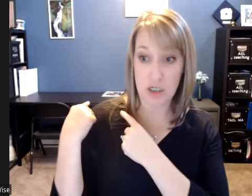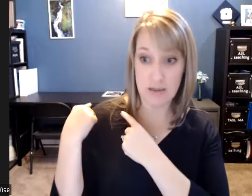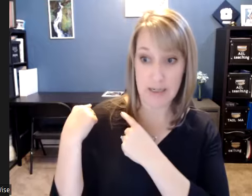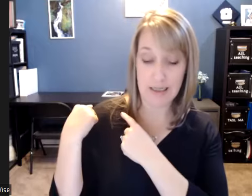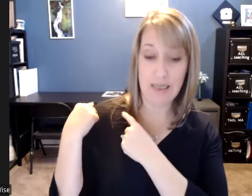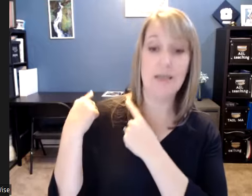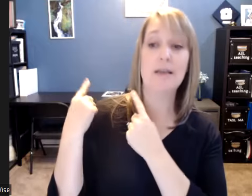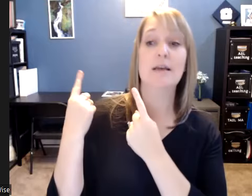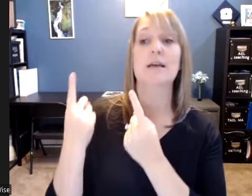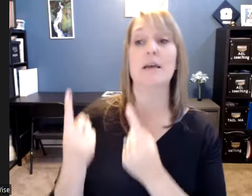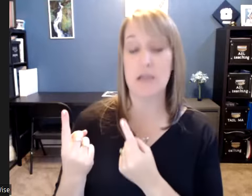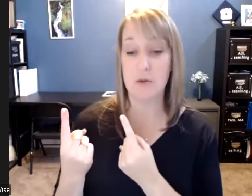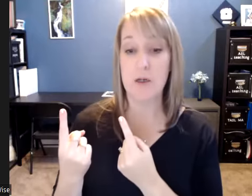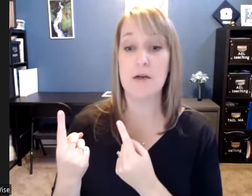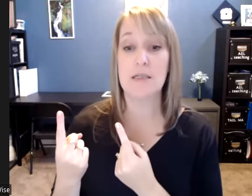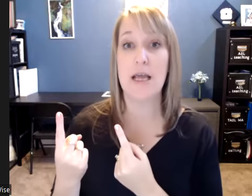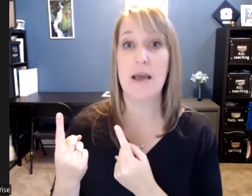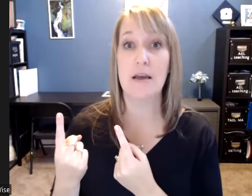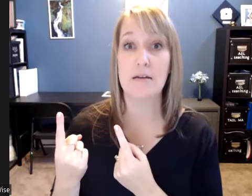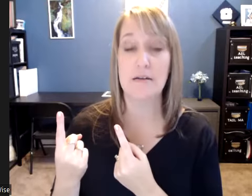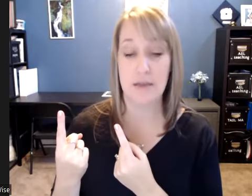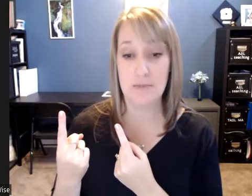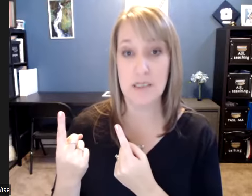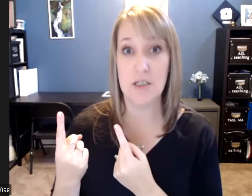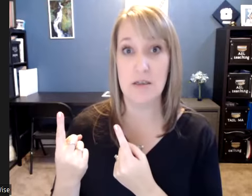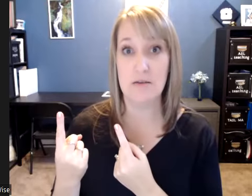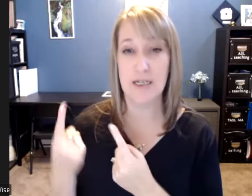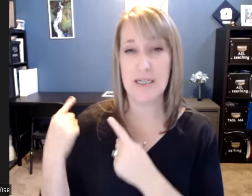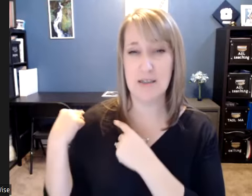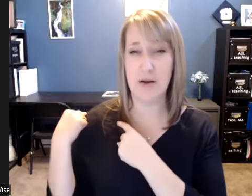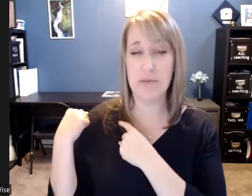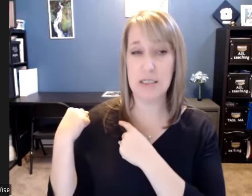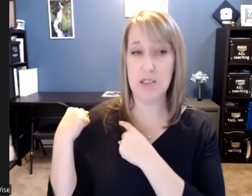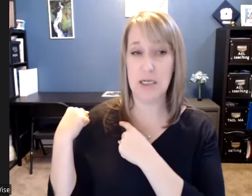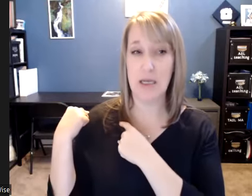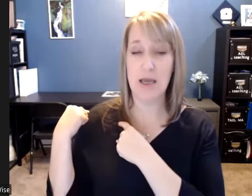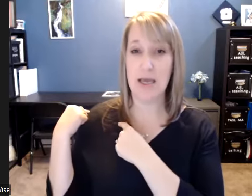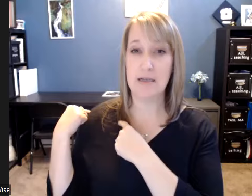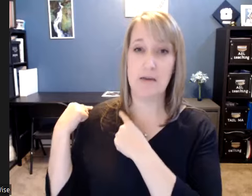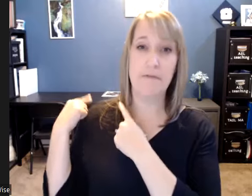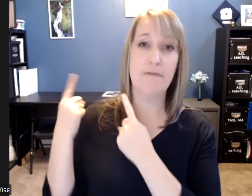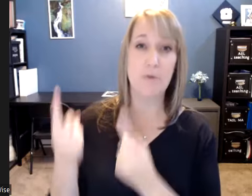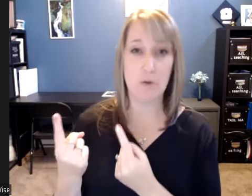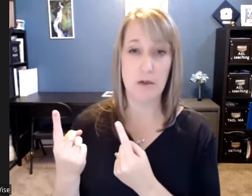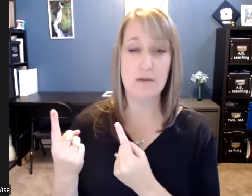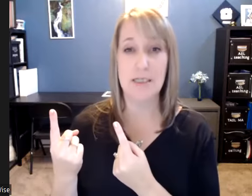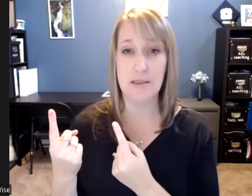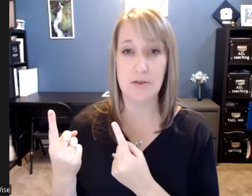started back then and here we are today and I'm teaching, right? So I've been teaching ASL for 10 years